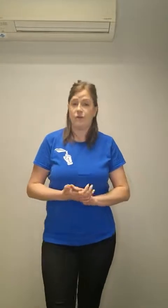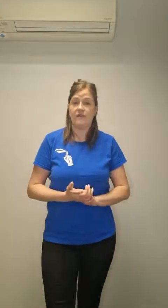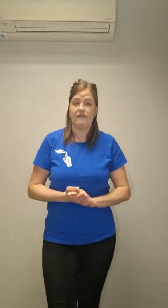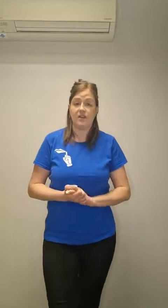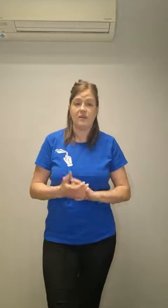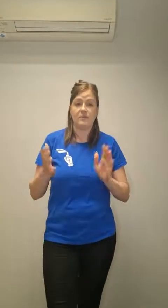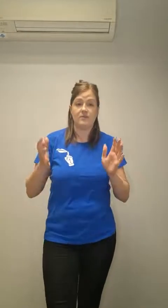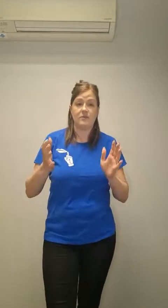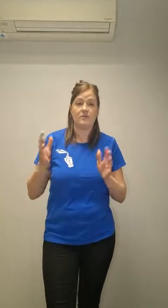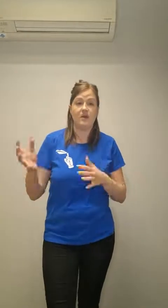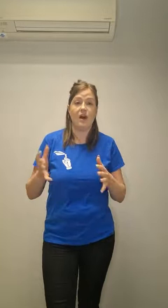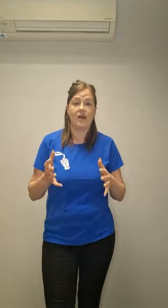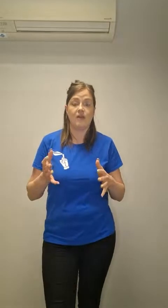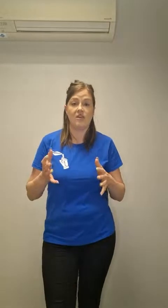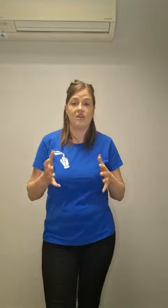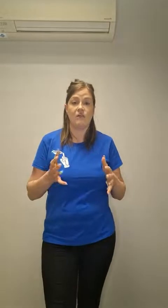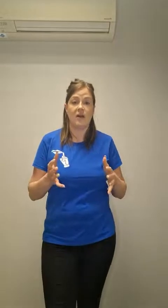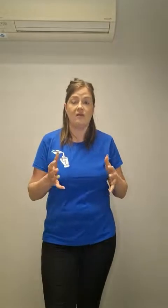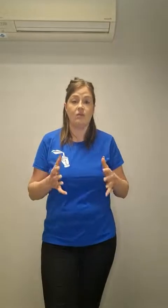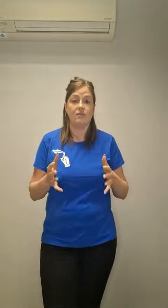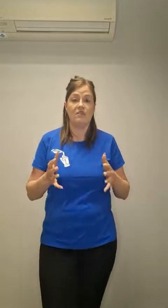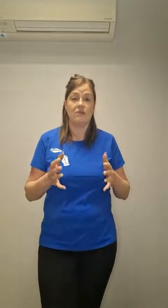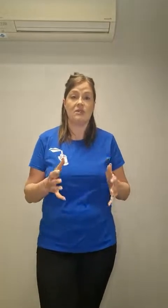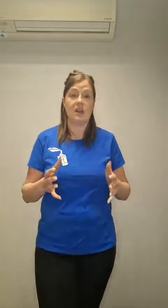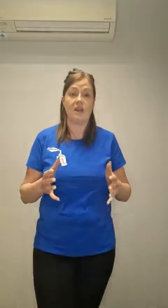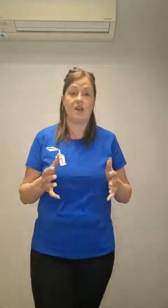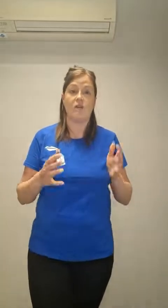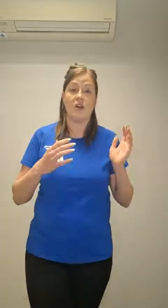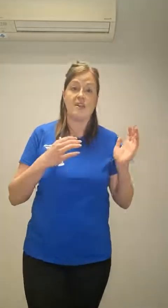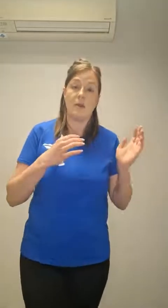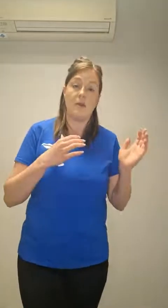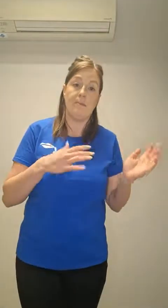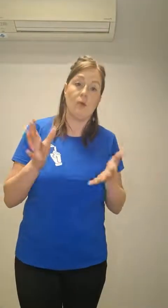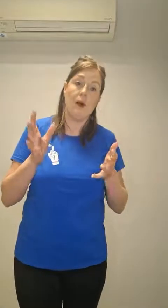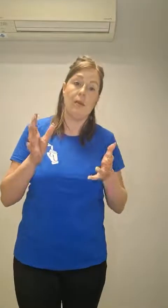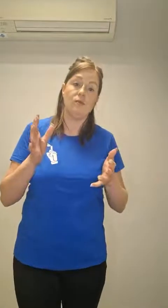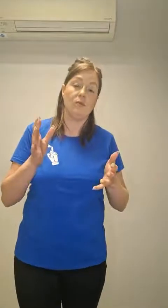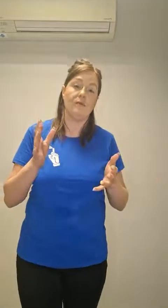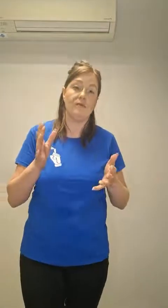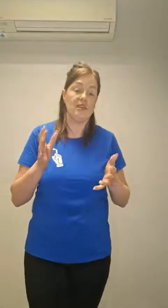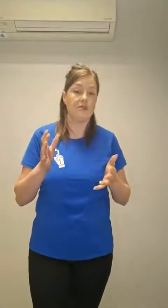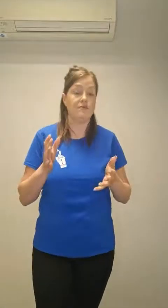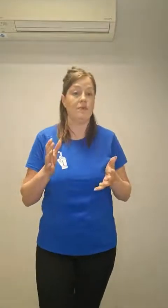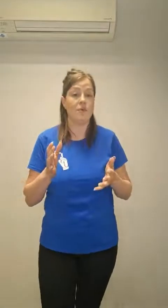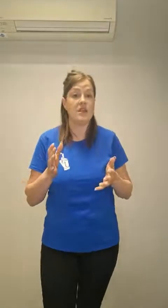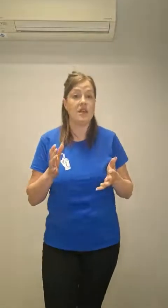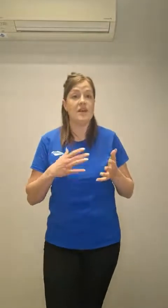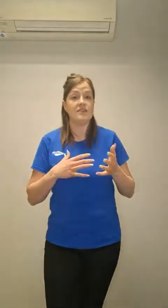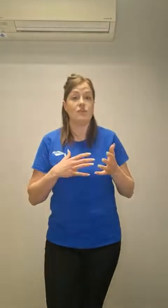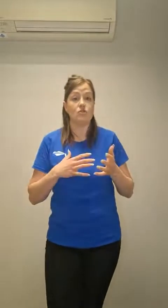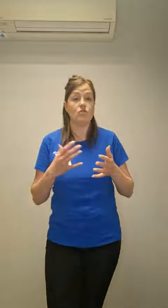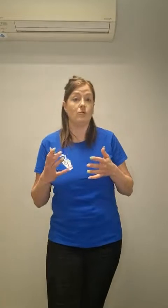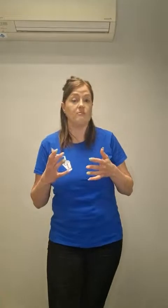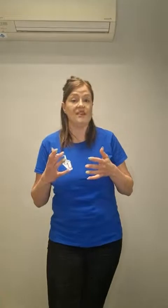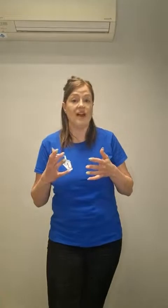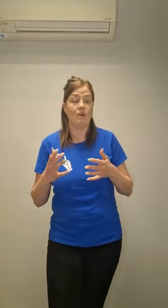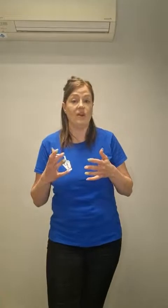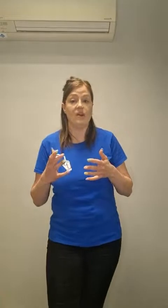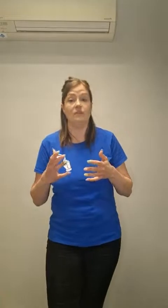our videos. As we said, we do a live on a different platform every single day. And then on Friday, we bulk upload all of the videos from the week so that you don't miss out on any of them.